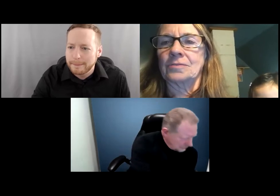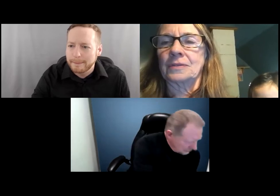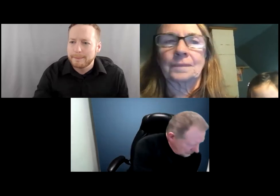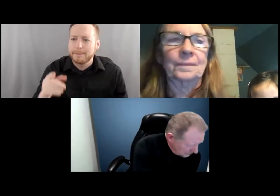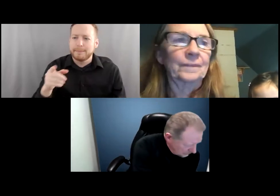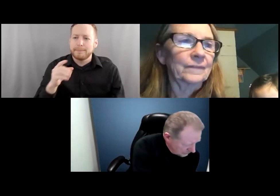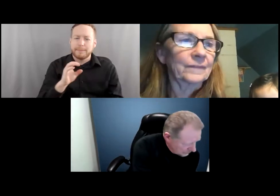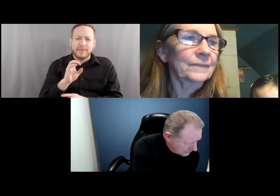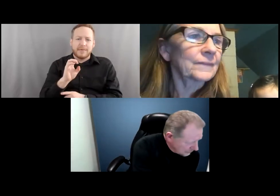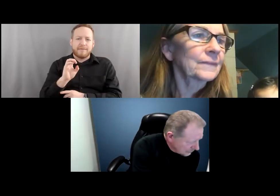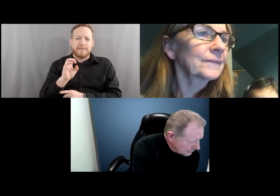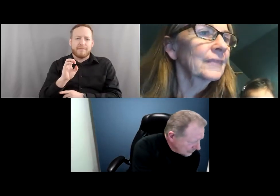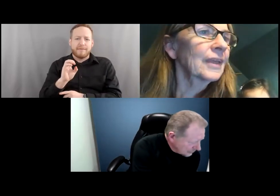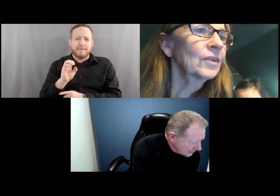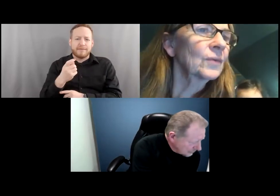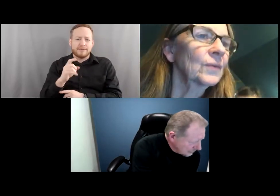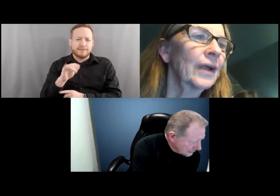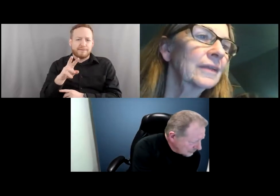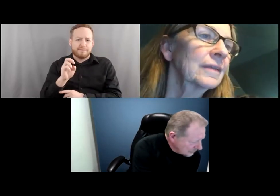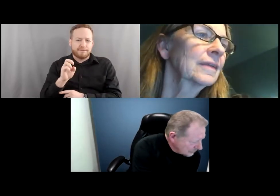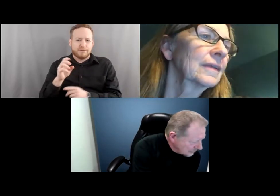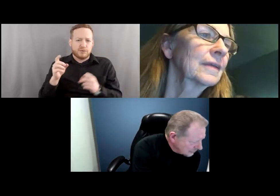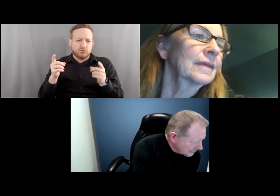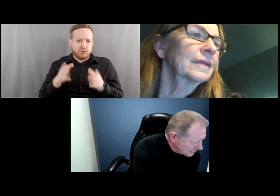have. Thank you.